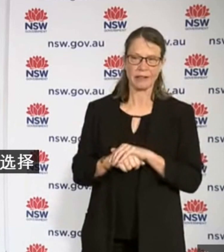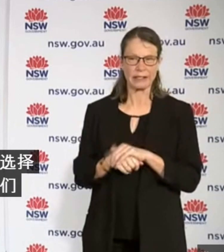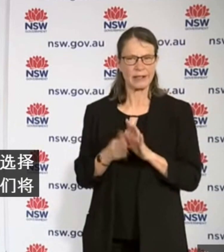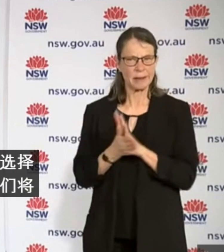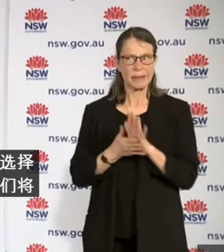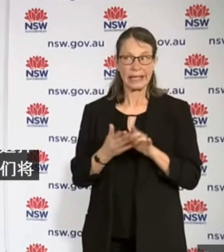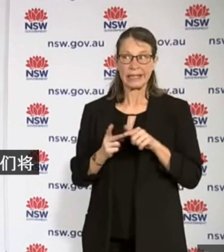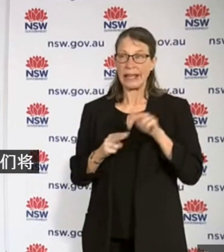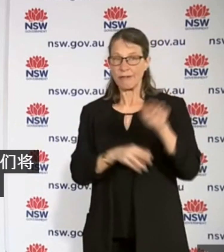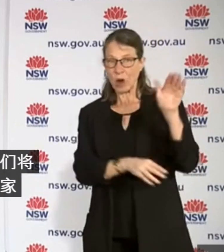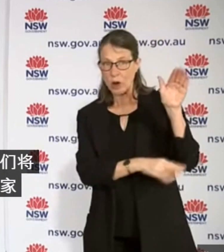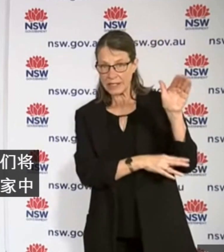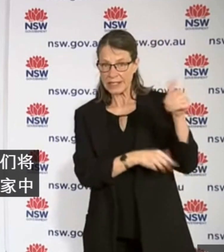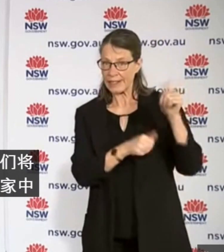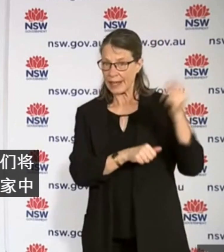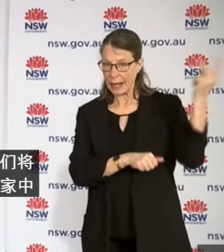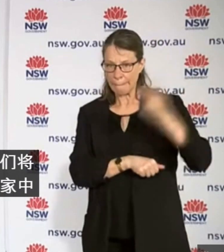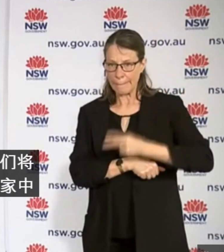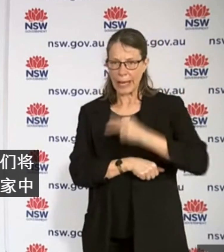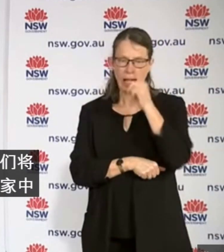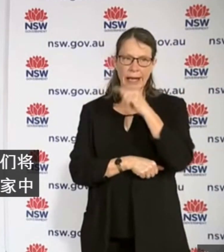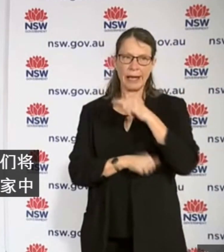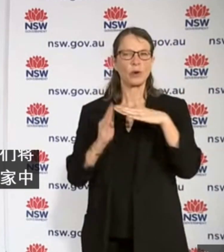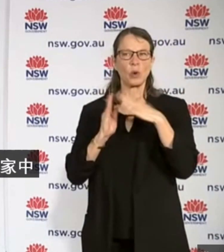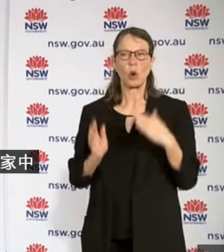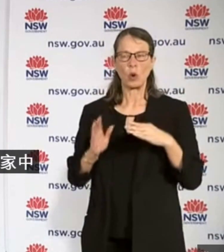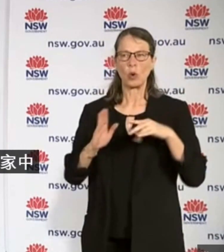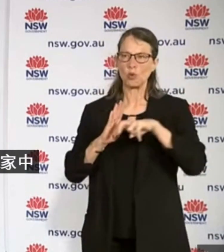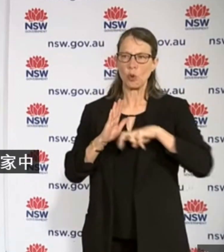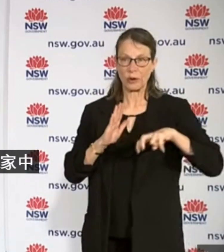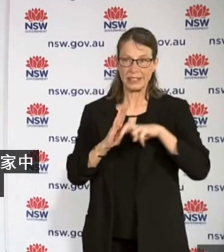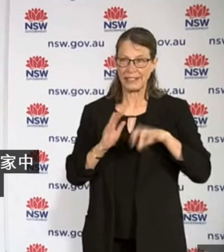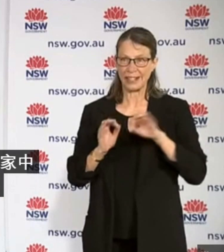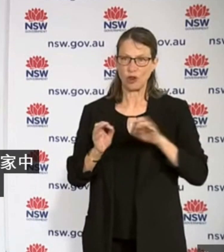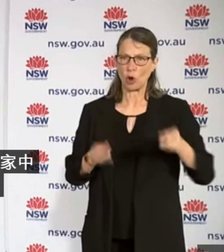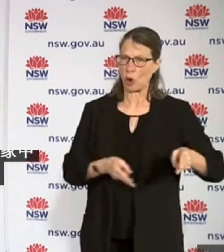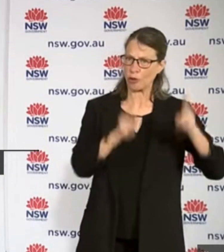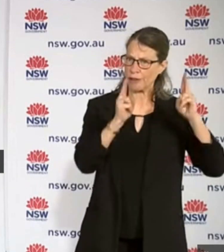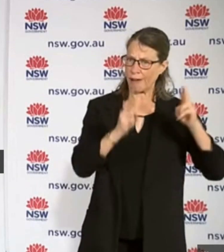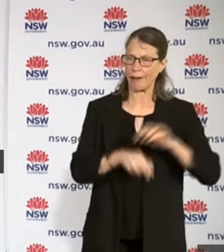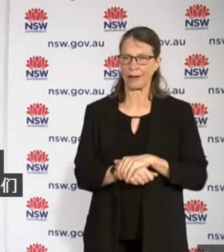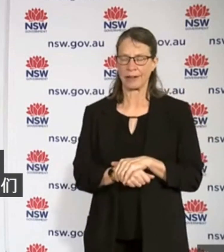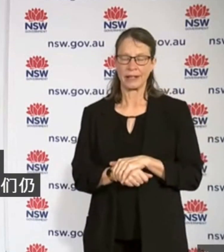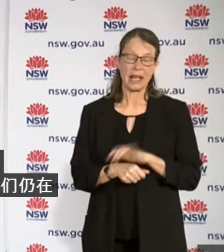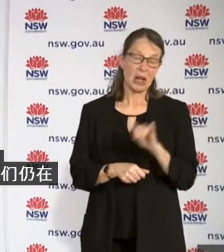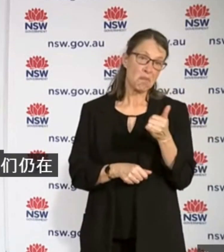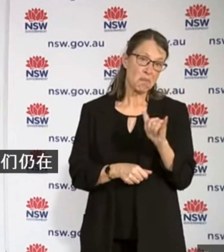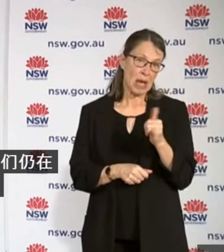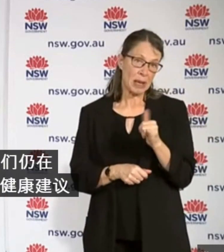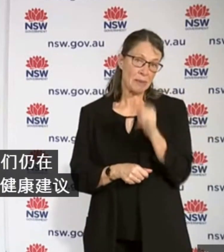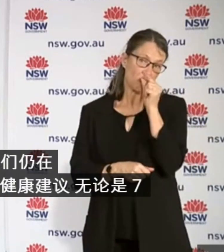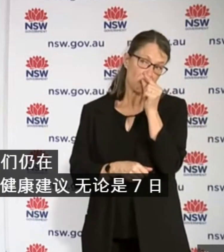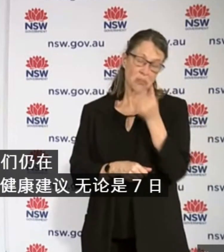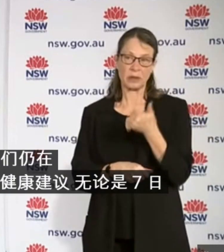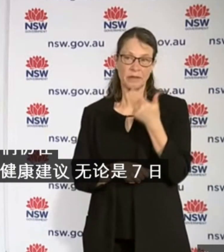back home, they'll be able to stay out their home quarantine or their quarantine at home, and potentially only for a 7-day period. We're still getting health